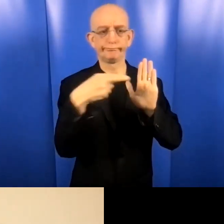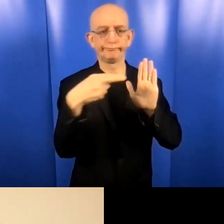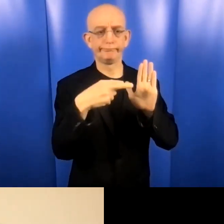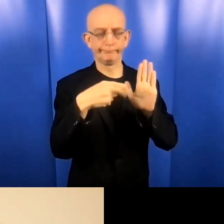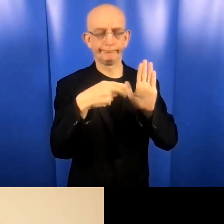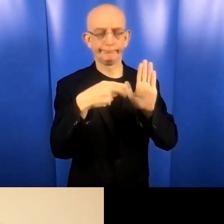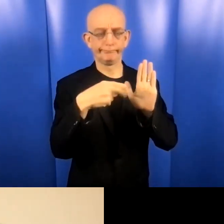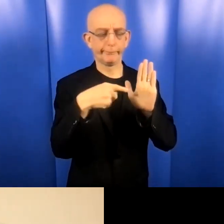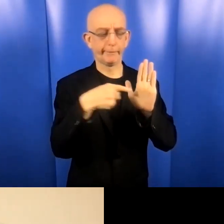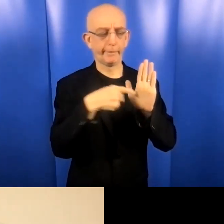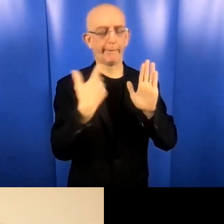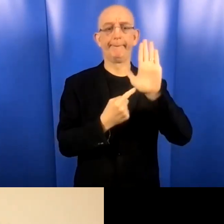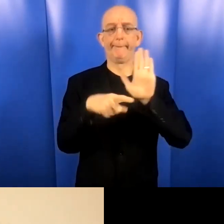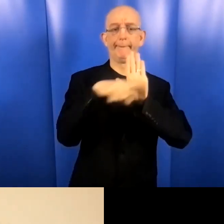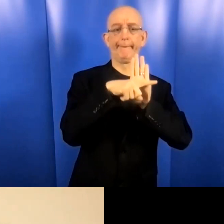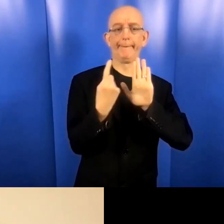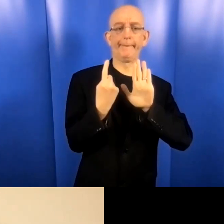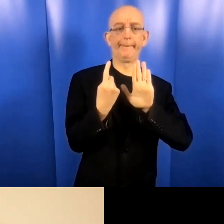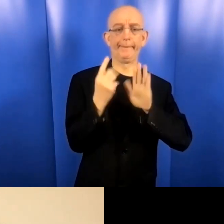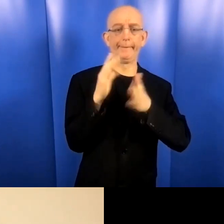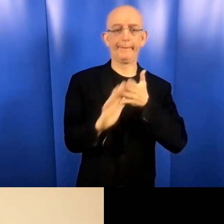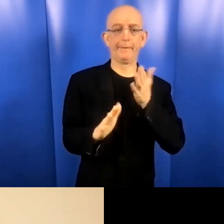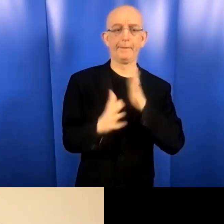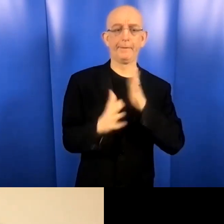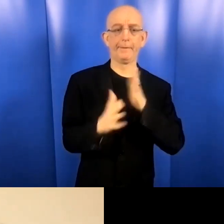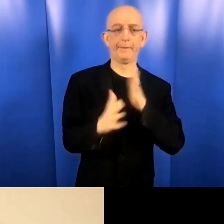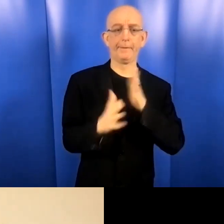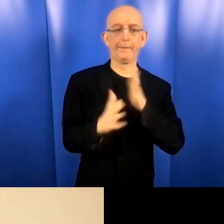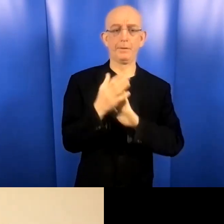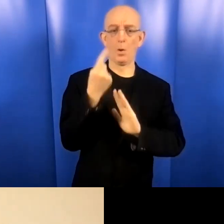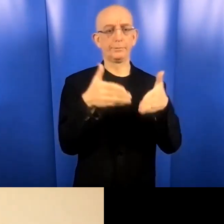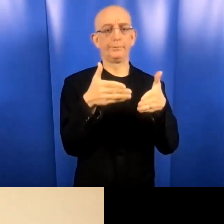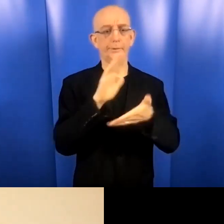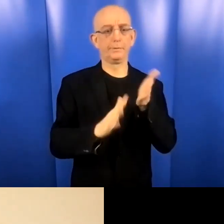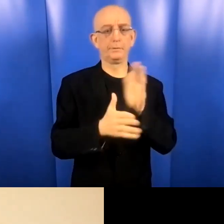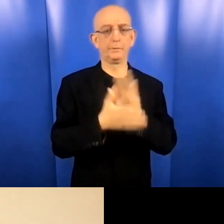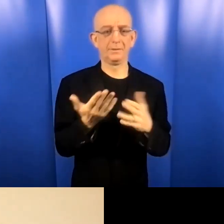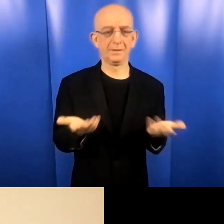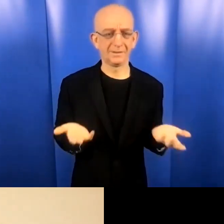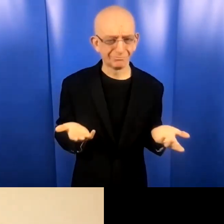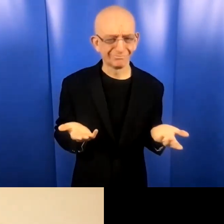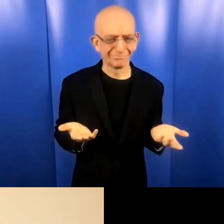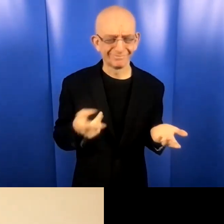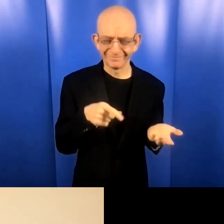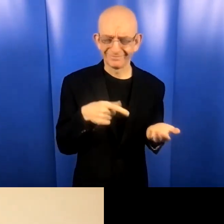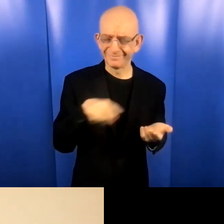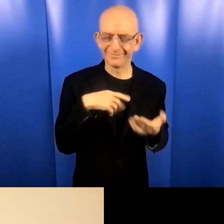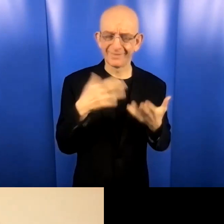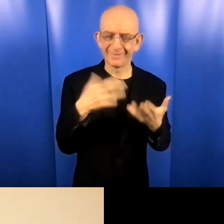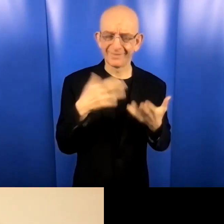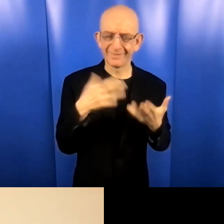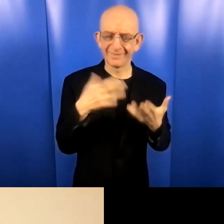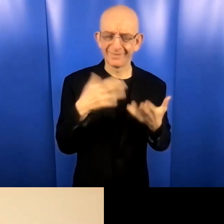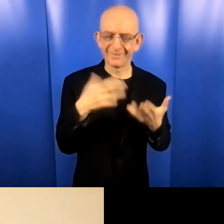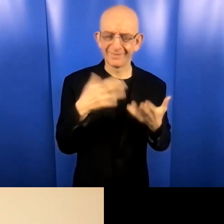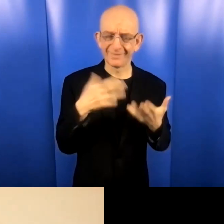the heterogeneity and the diversity of disability. So I will just pause here, and we can have